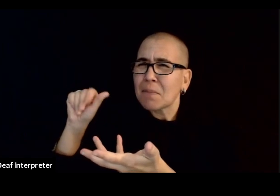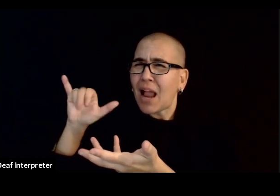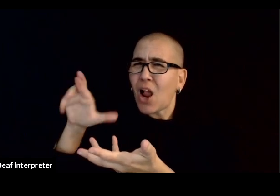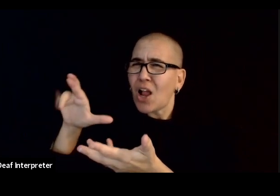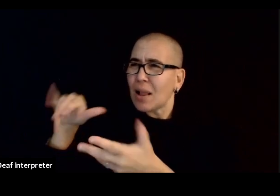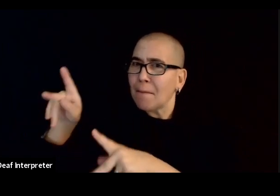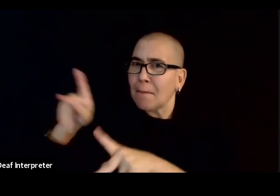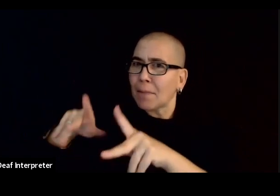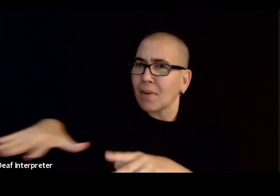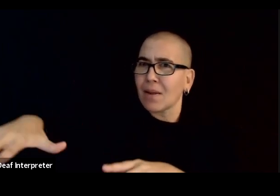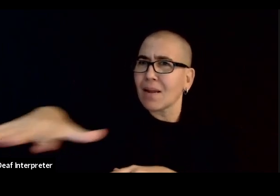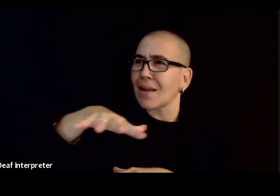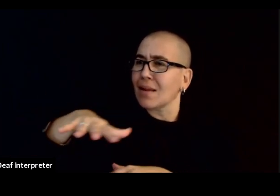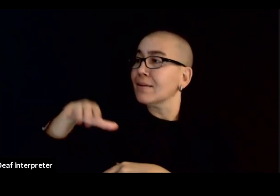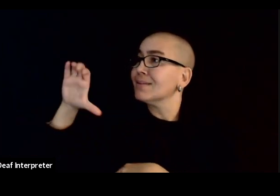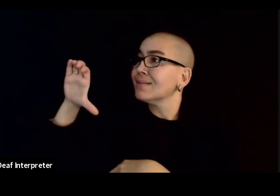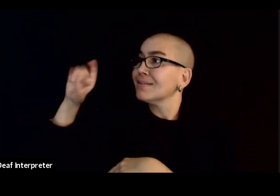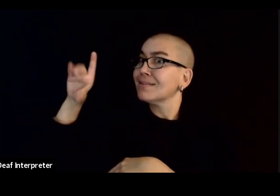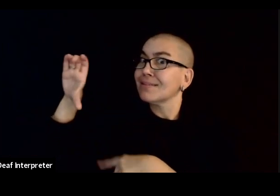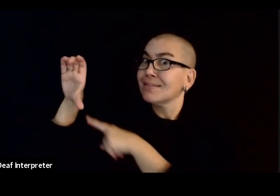Thanks, Peter. I'm going to ask